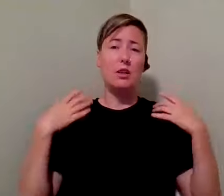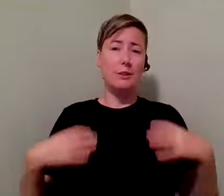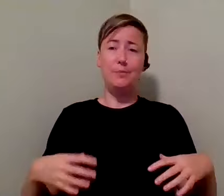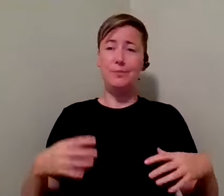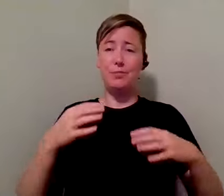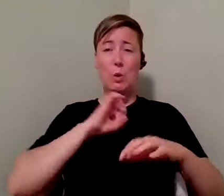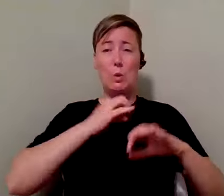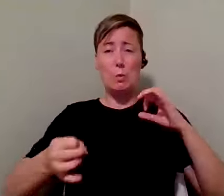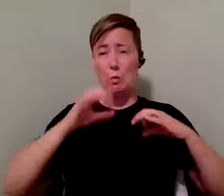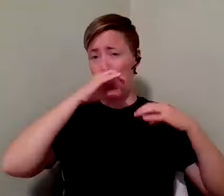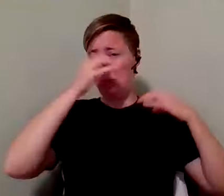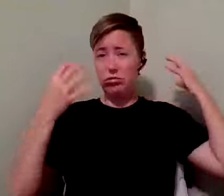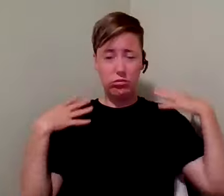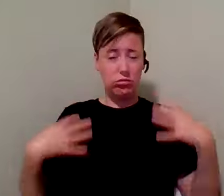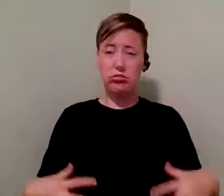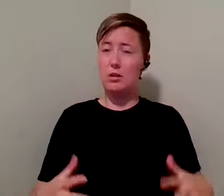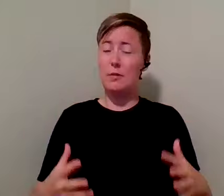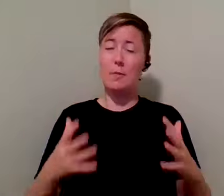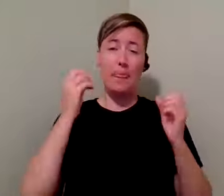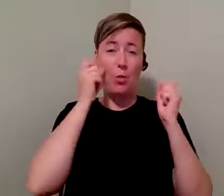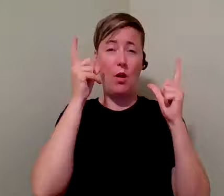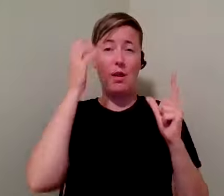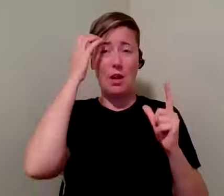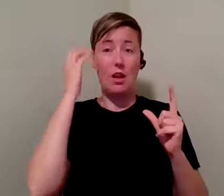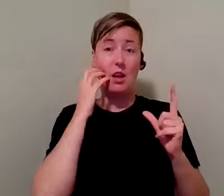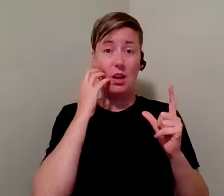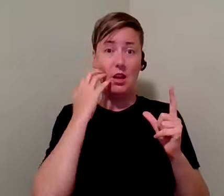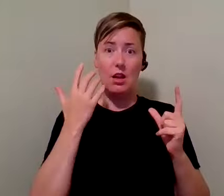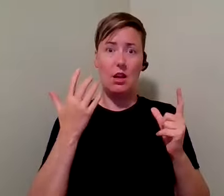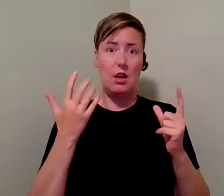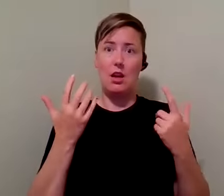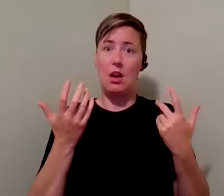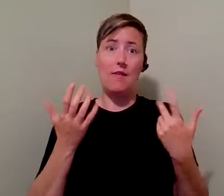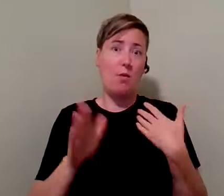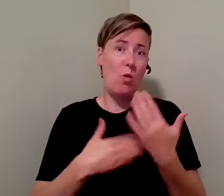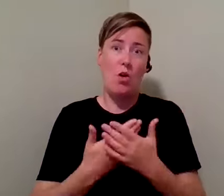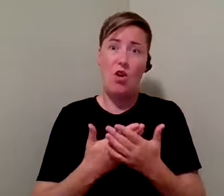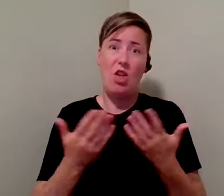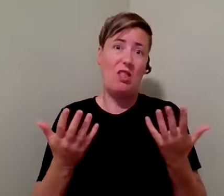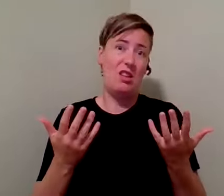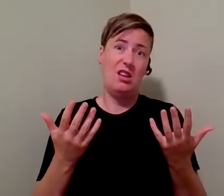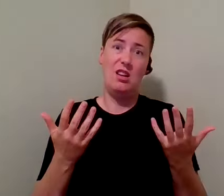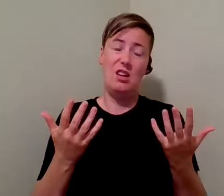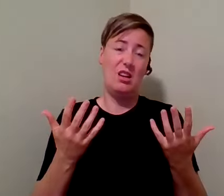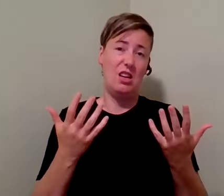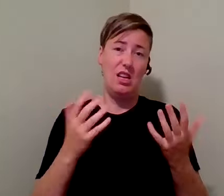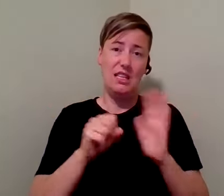of me. And of course, I woke up with all the alcoholic symptoms, shame and fear and guilt and remorse.